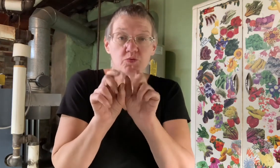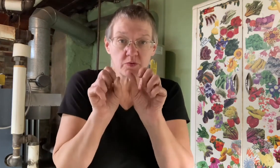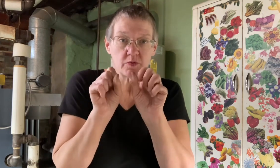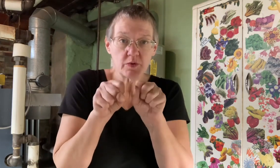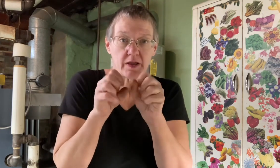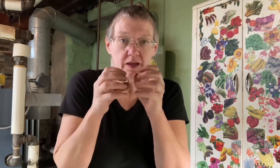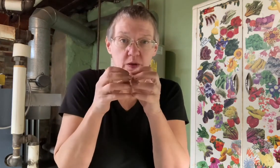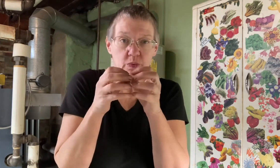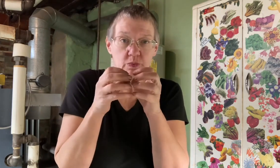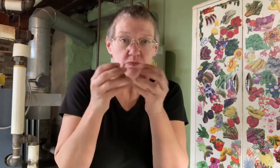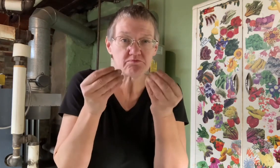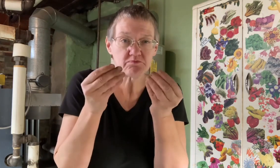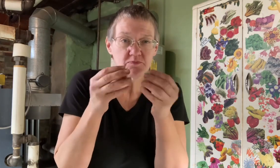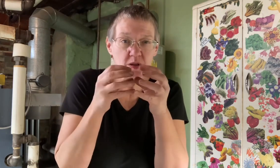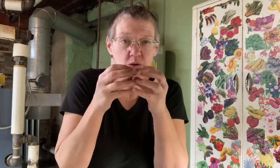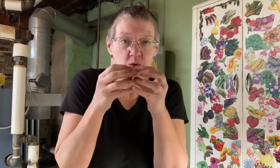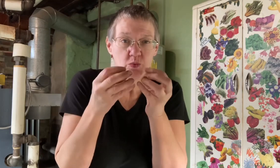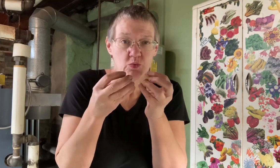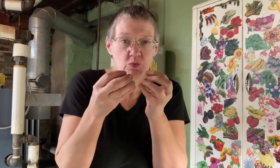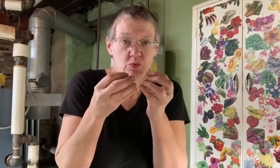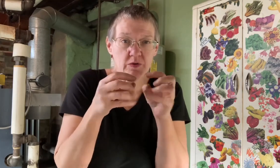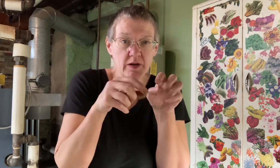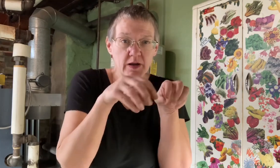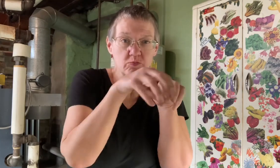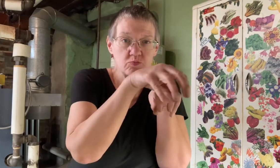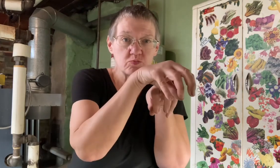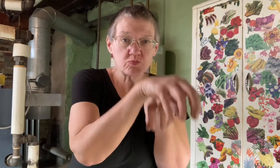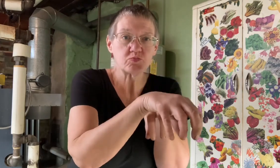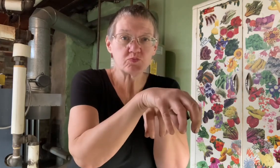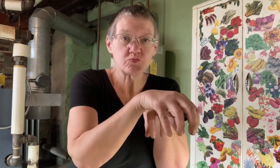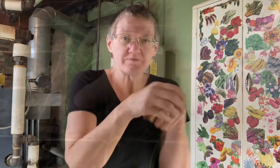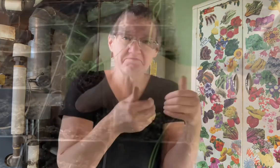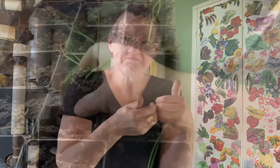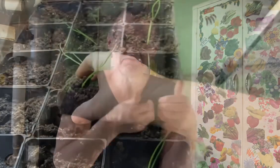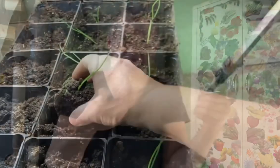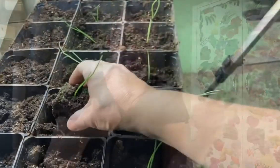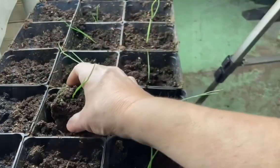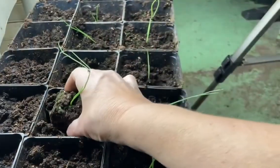growing together in one block, I can separate them and pot them up individually.